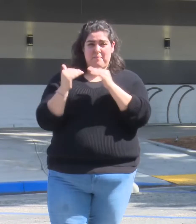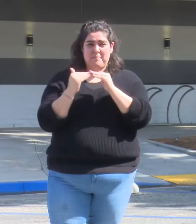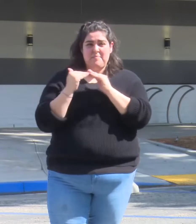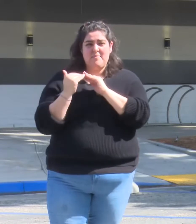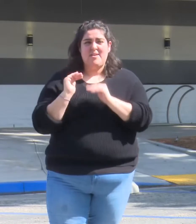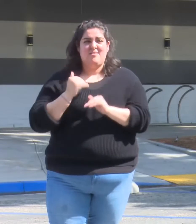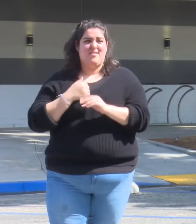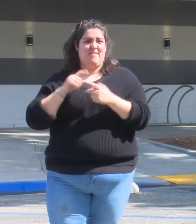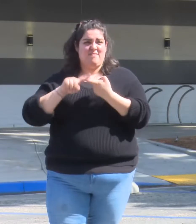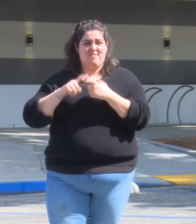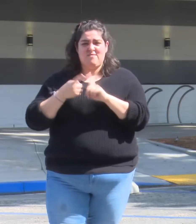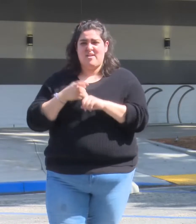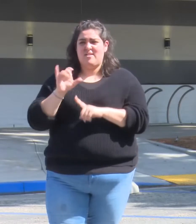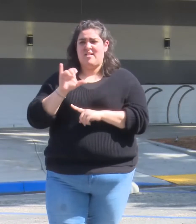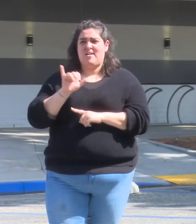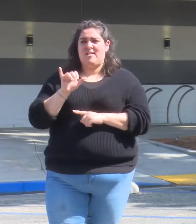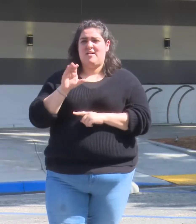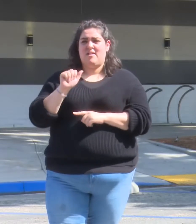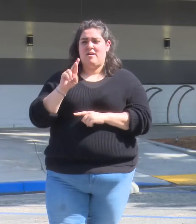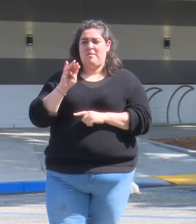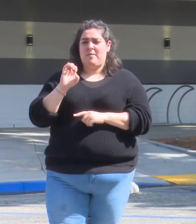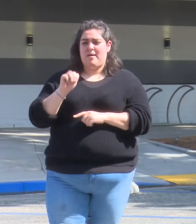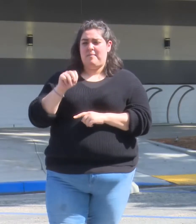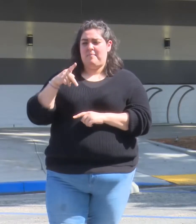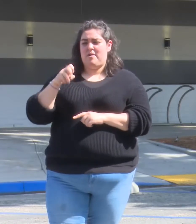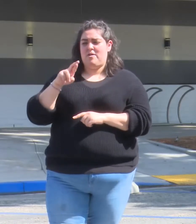of us, like Carmen Perez is here today.